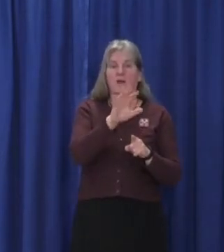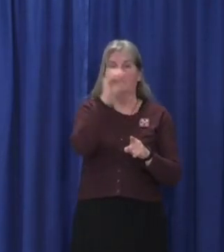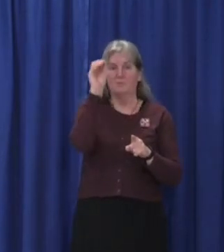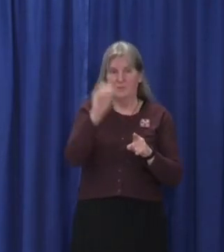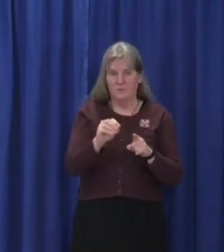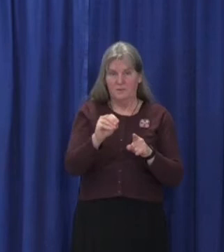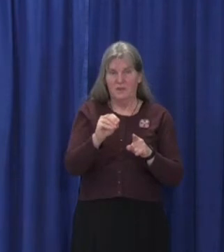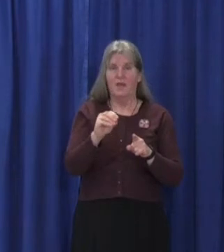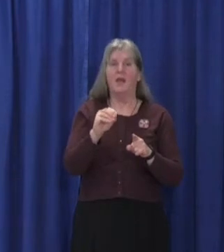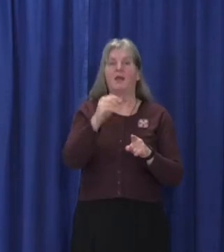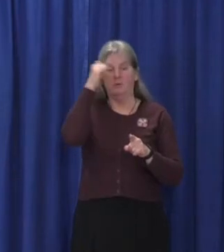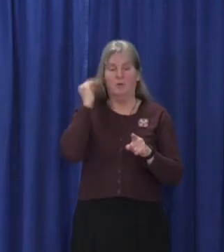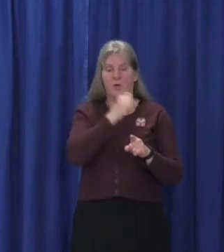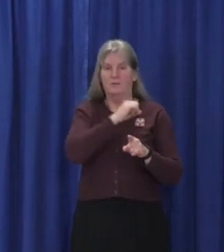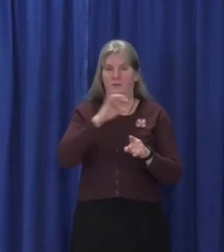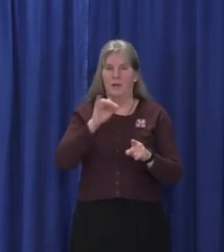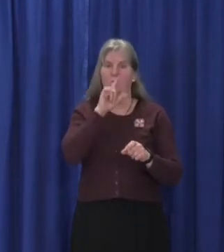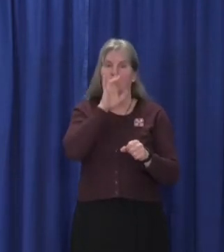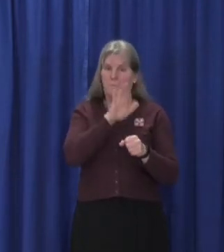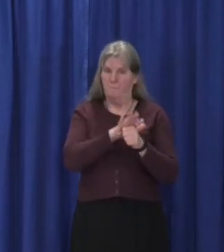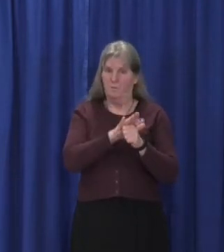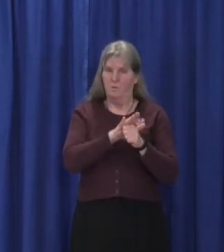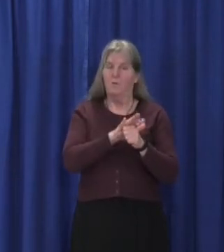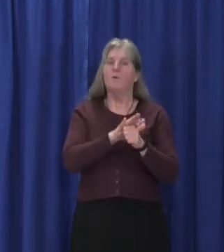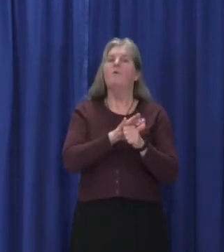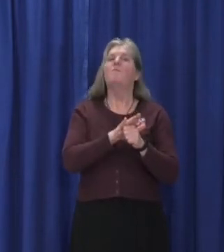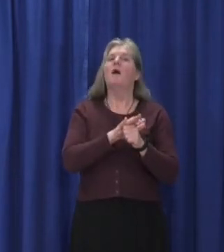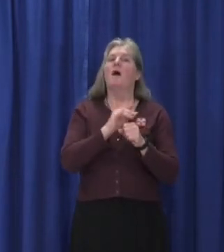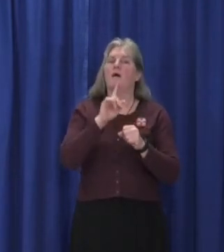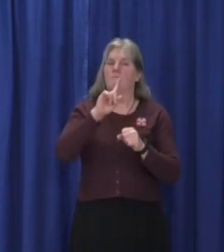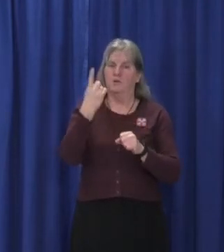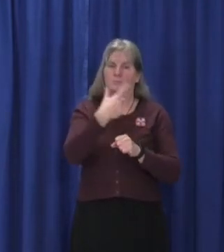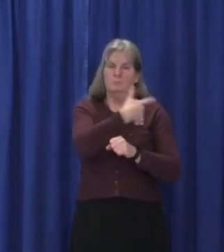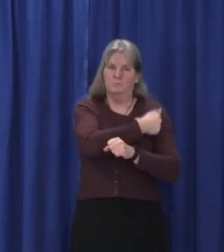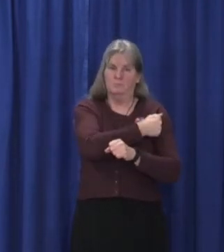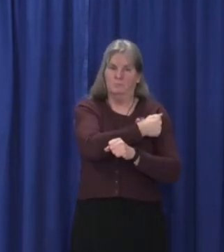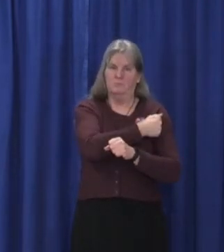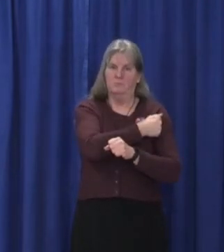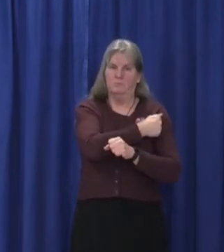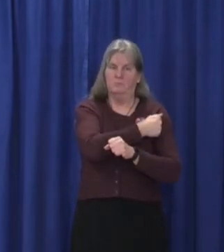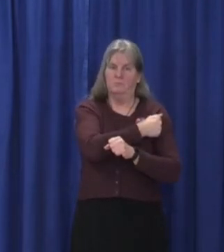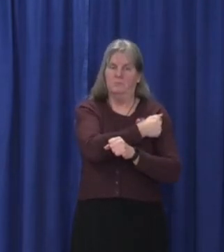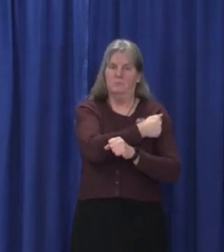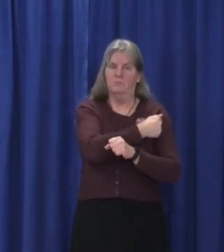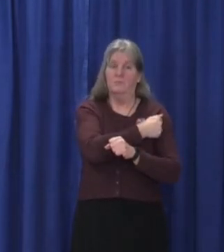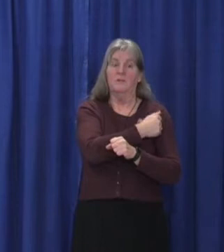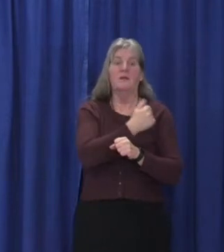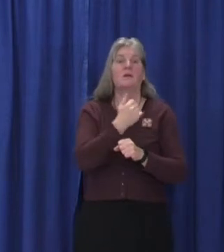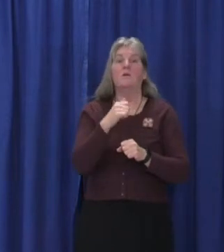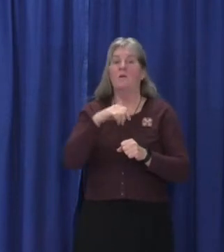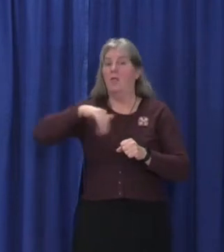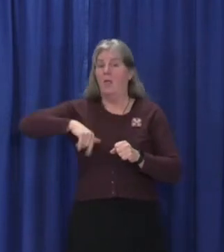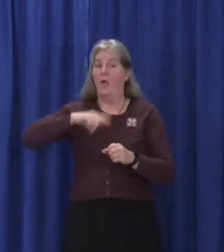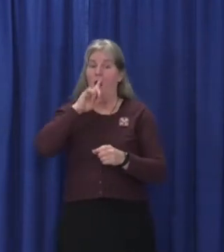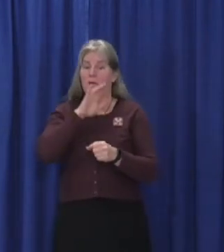94.5% of employees have attested to having received their first dose. Of those who have not yet